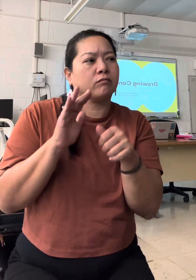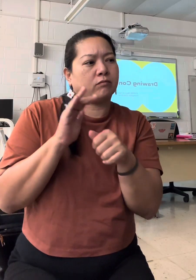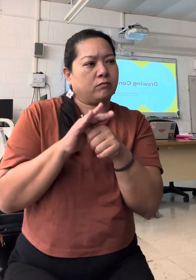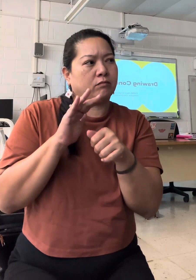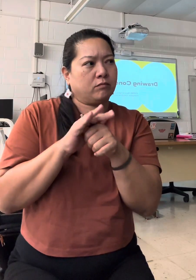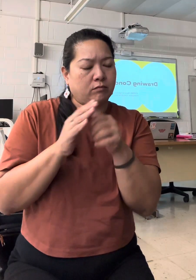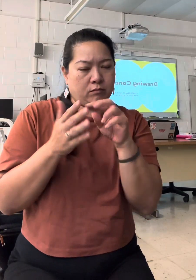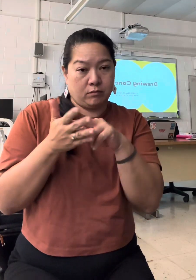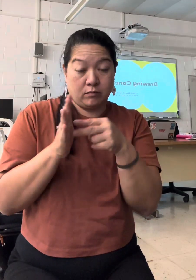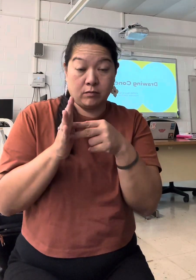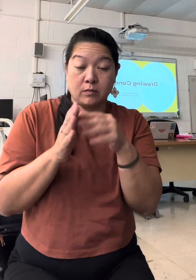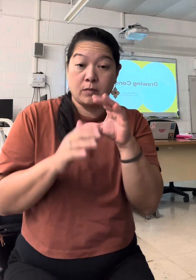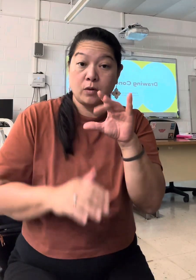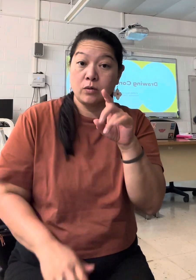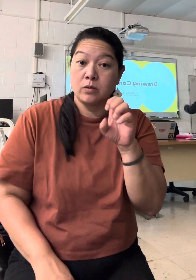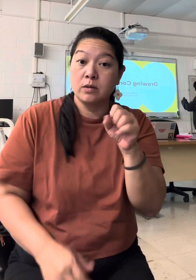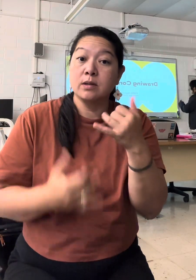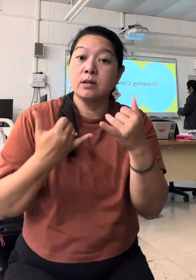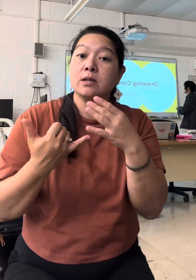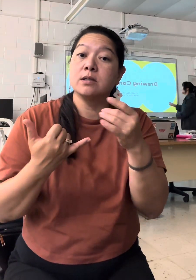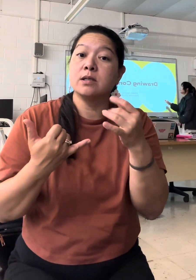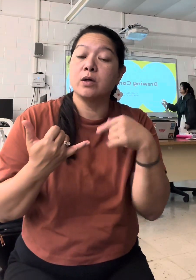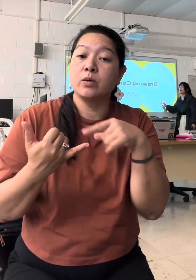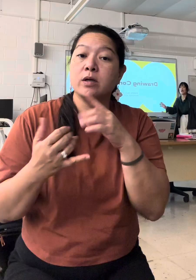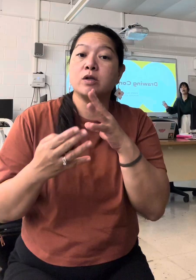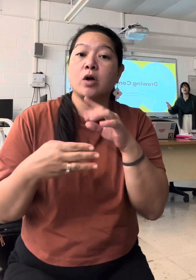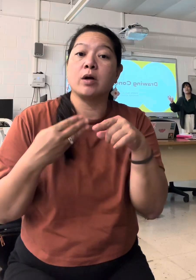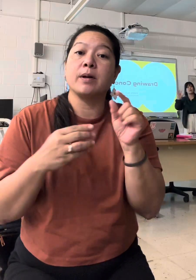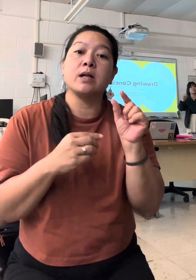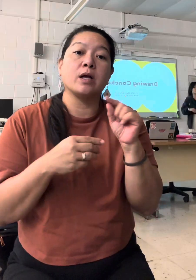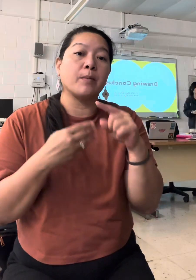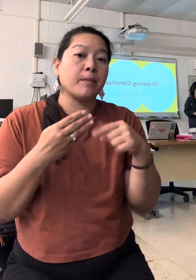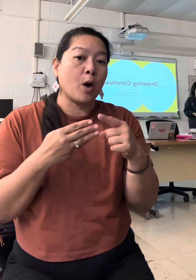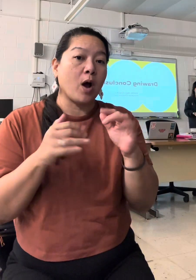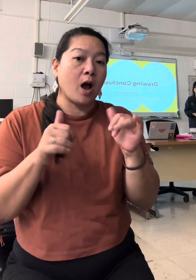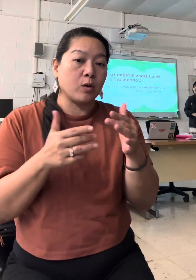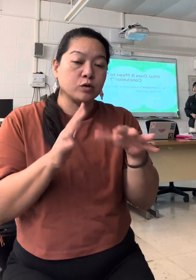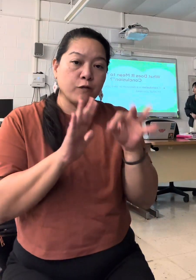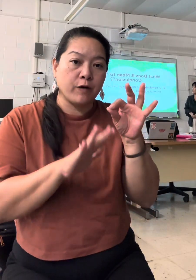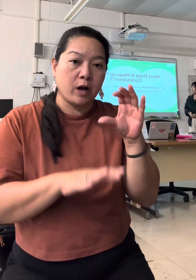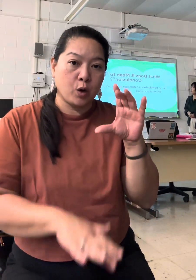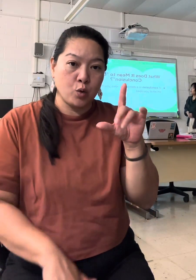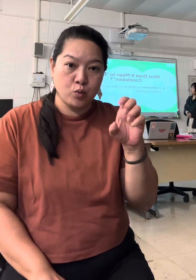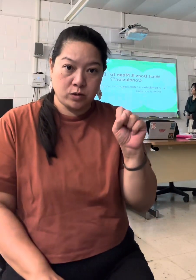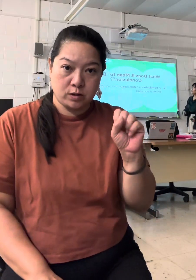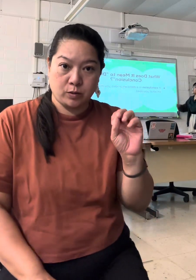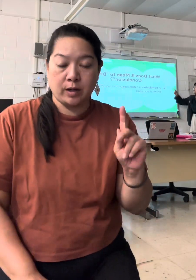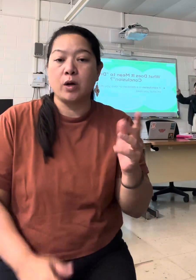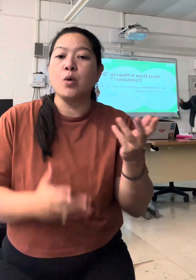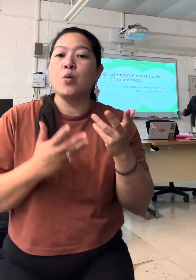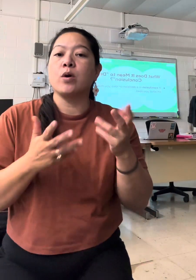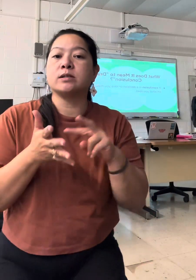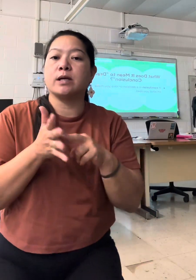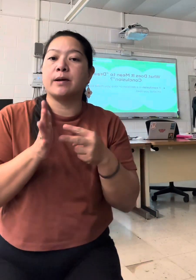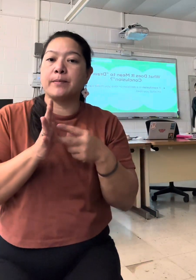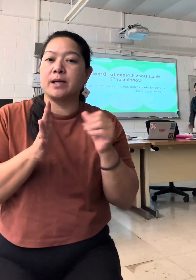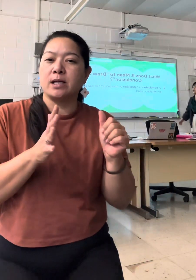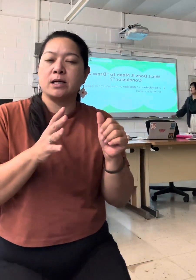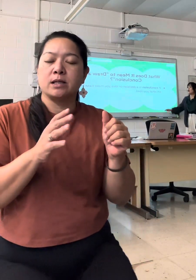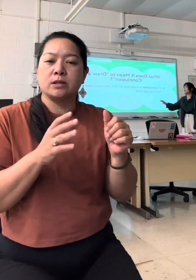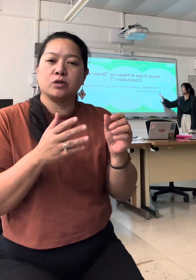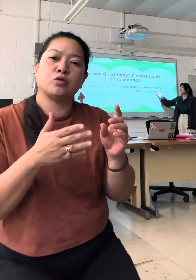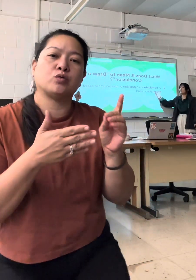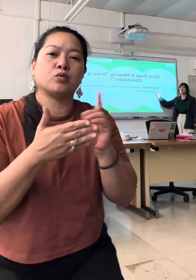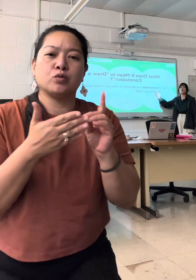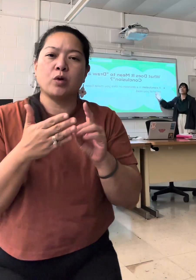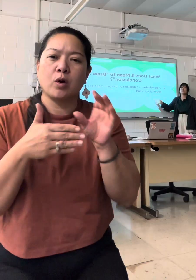clues? Okay, so today we're going to be talking a little bit about how to find clues. Right? So what does it mean to draw a conclusion?